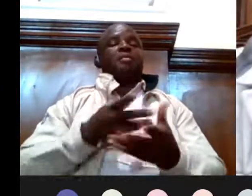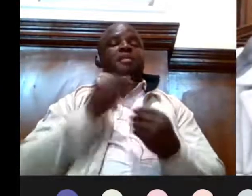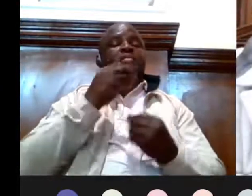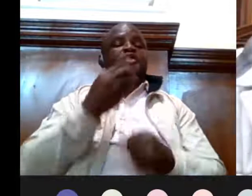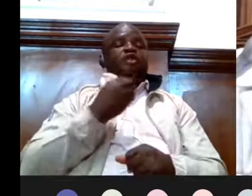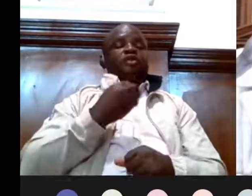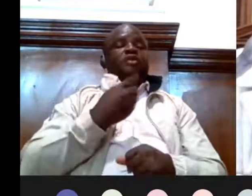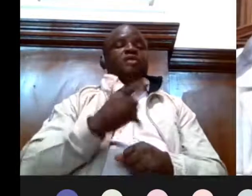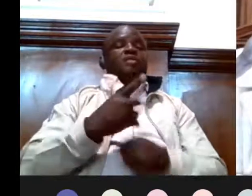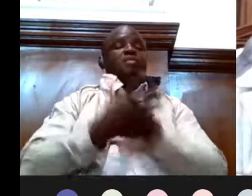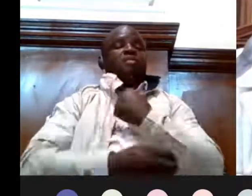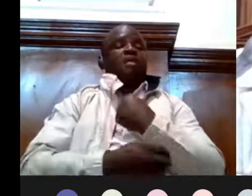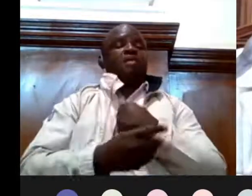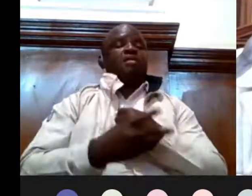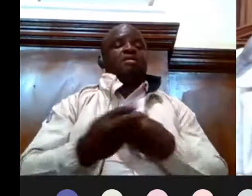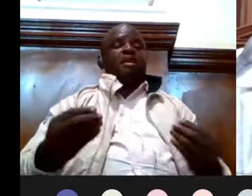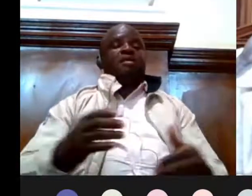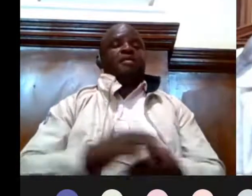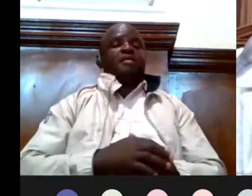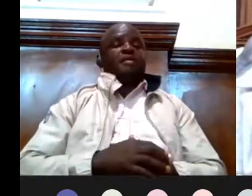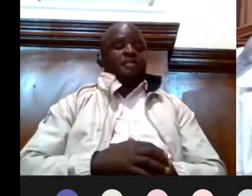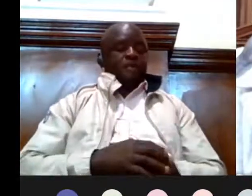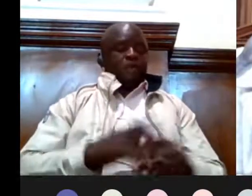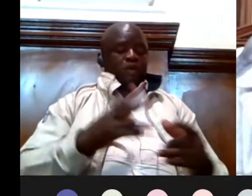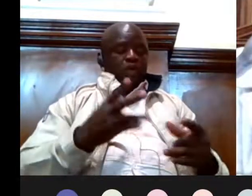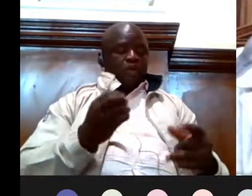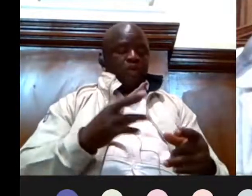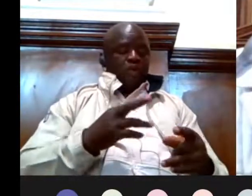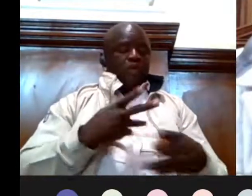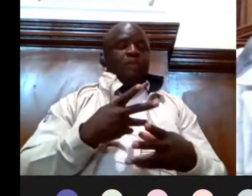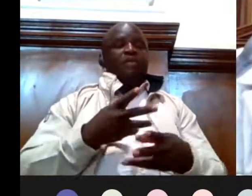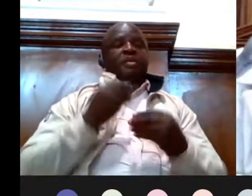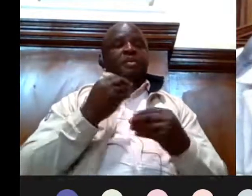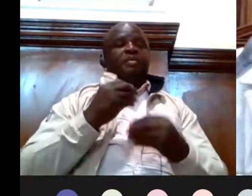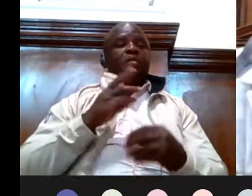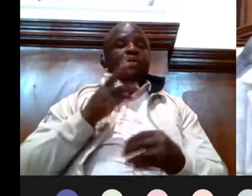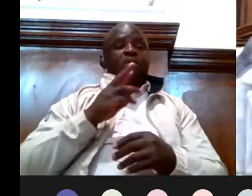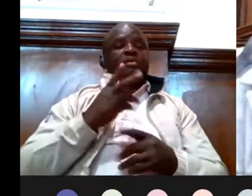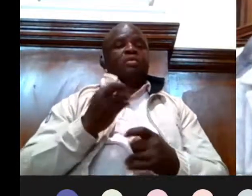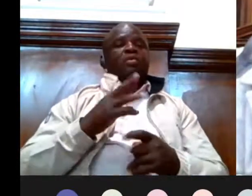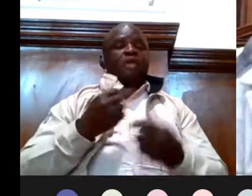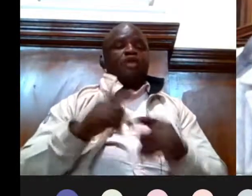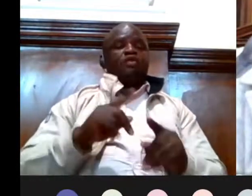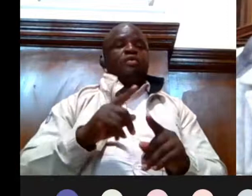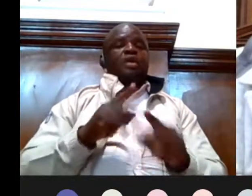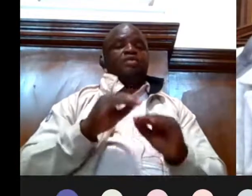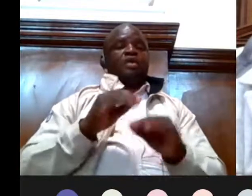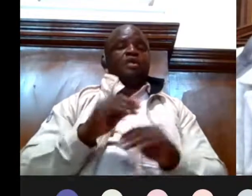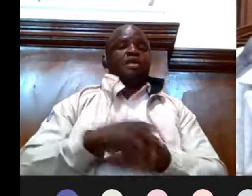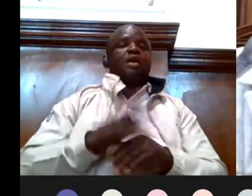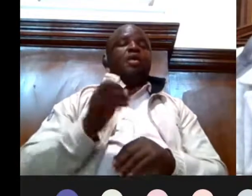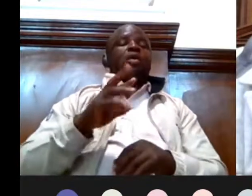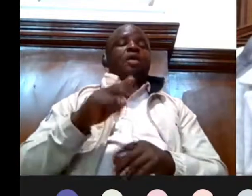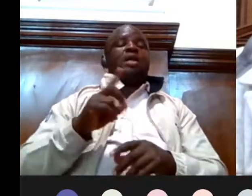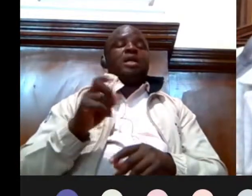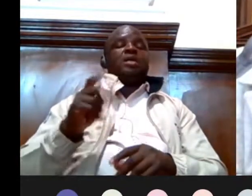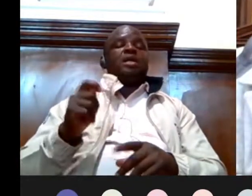for their hungry children, or must find water, or education opportunities, or data